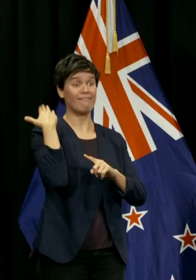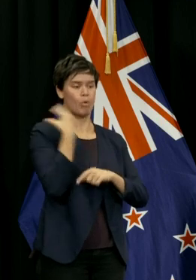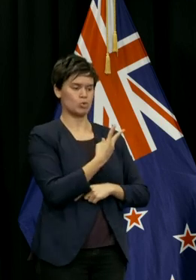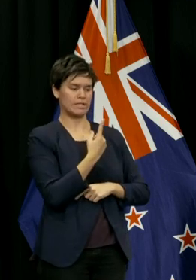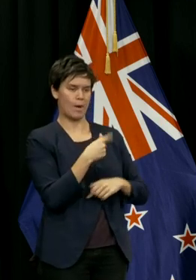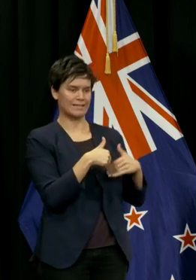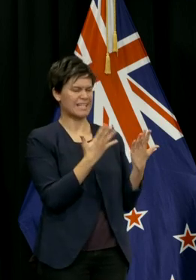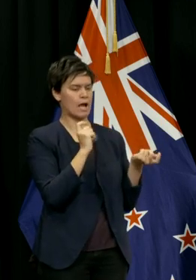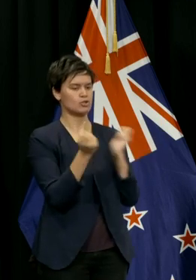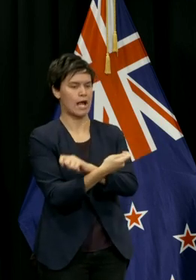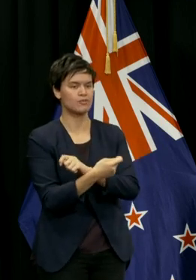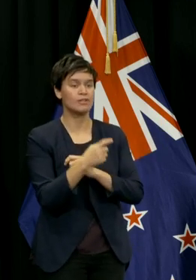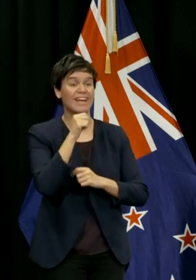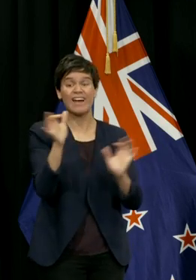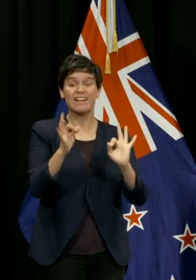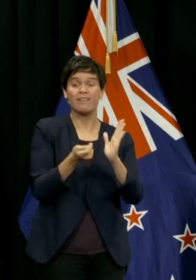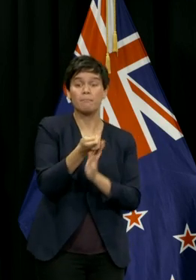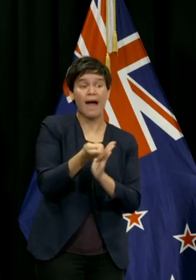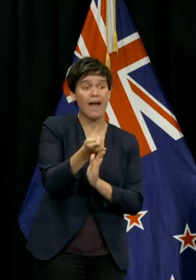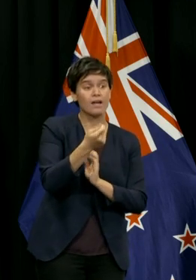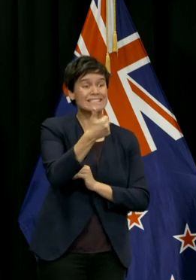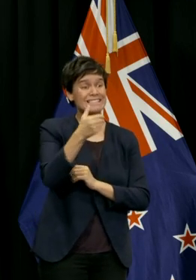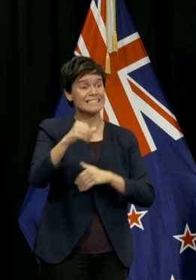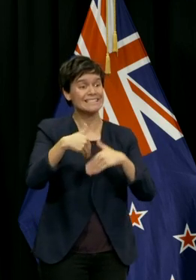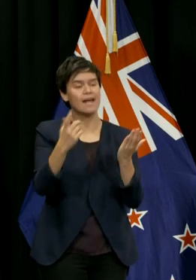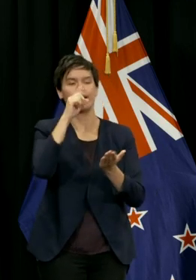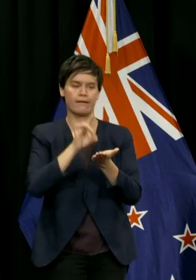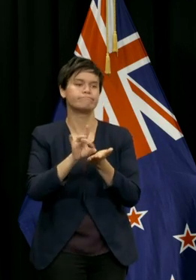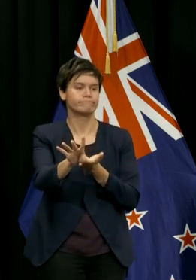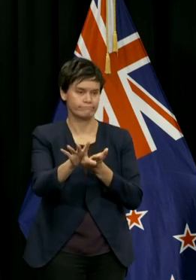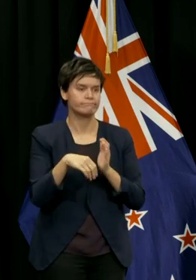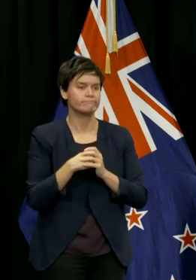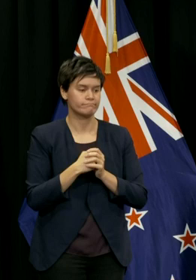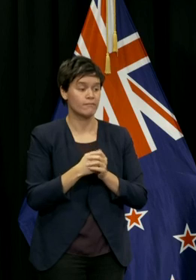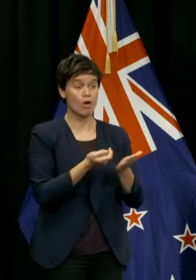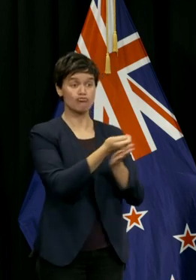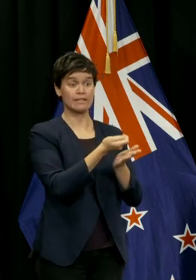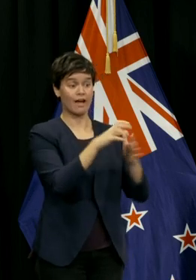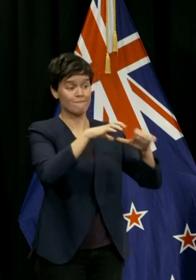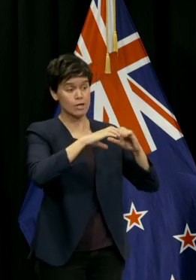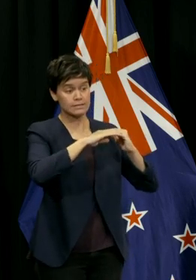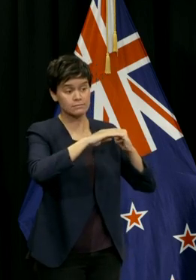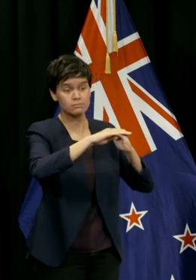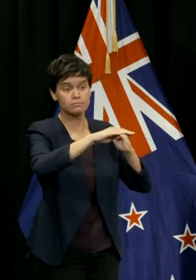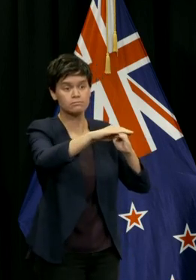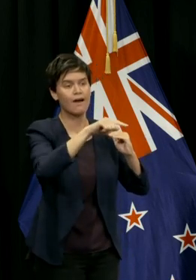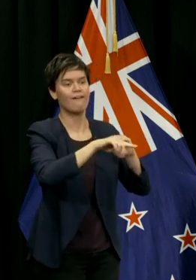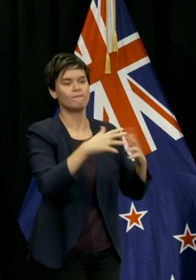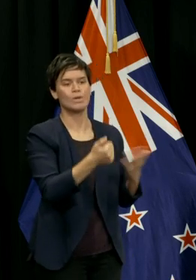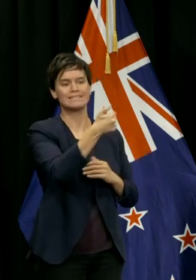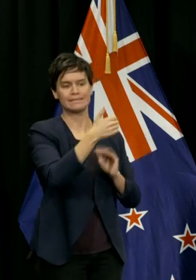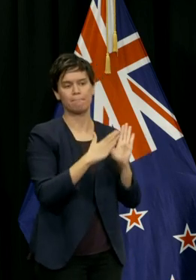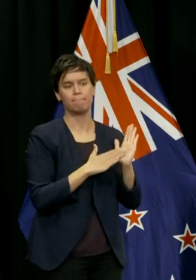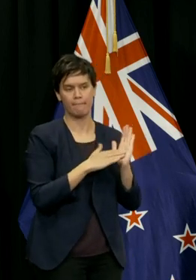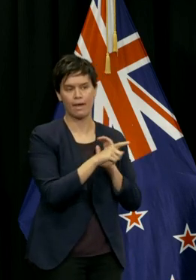These measures take effect within the next 24 hours, and to be clear, the rent freezes for a period of 6 months. The terminations will